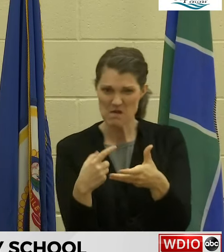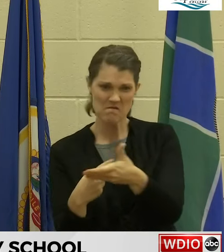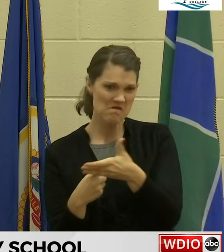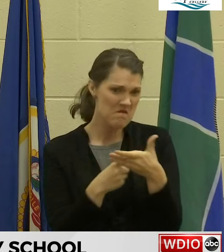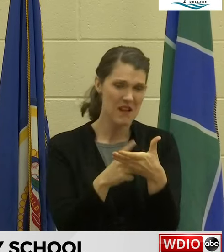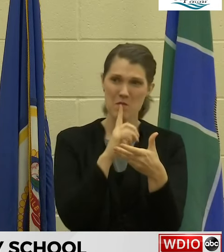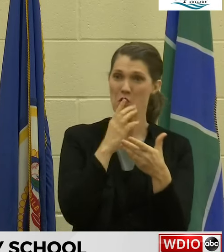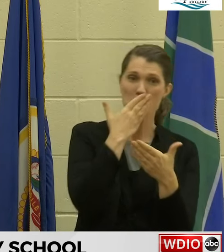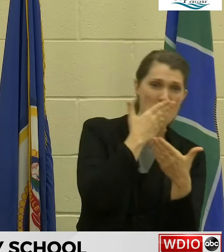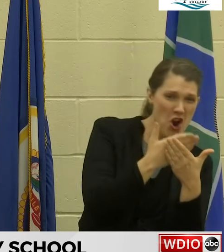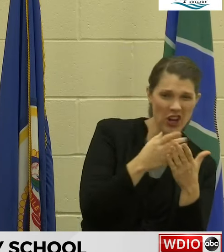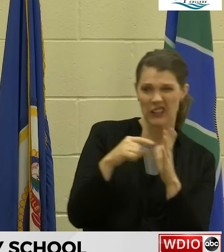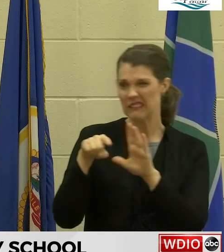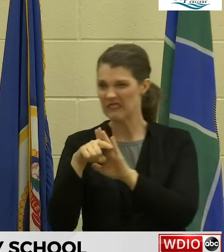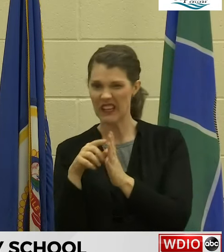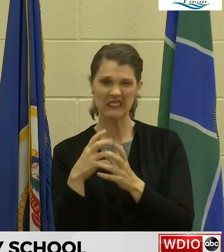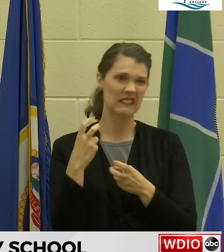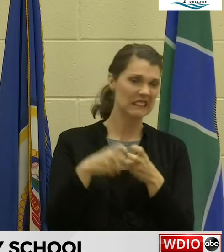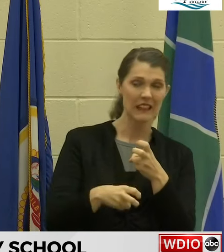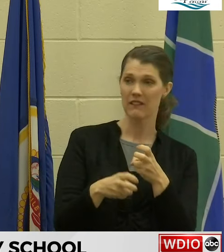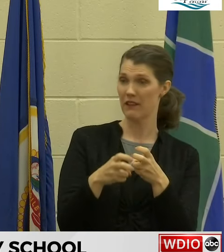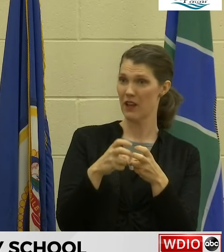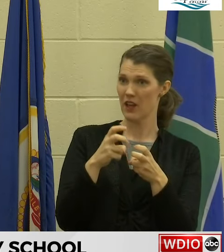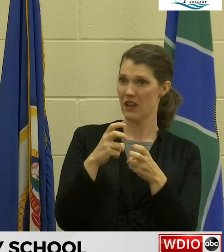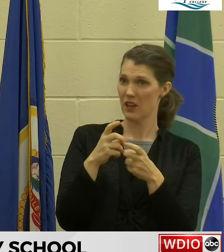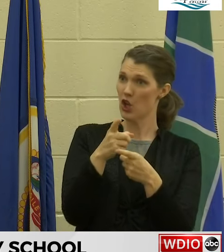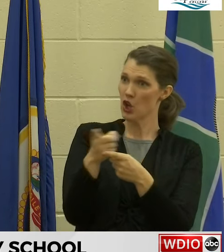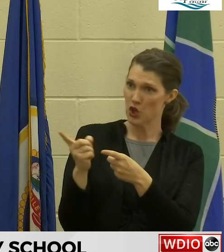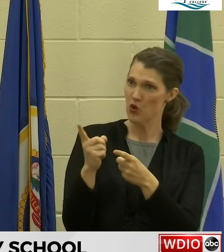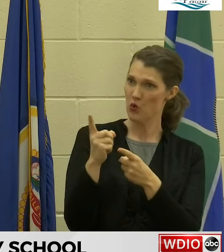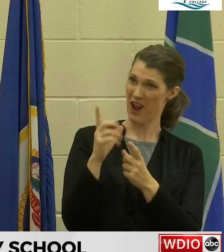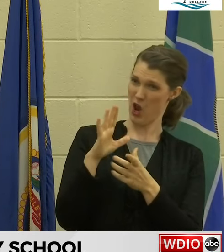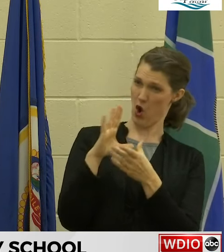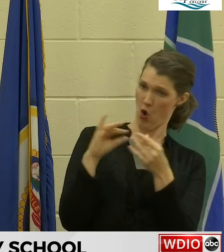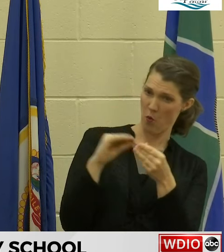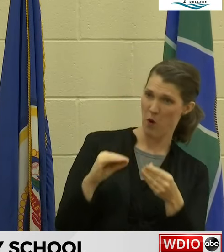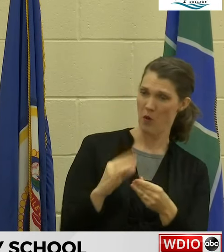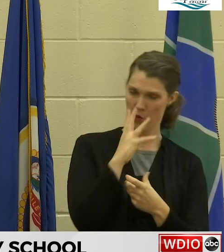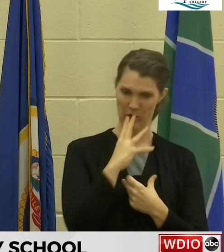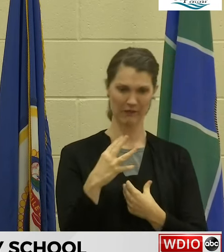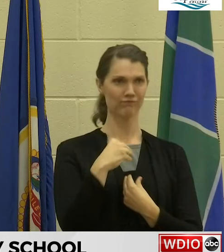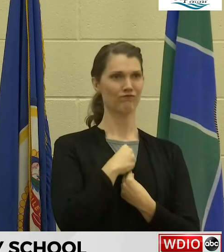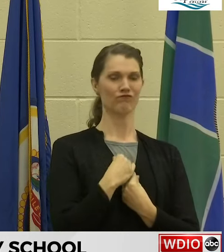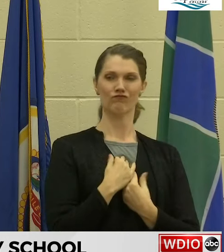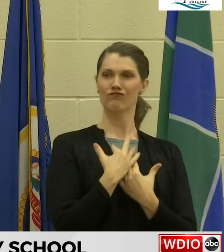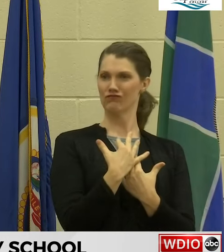good stuff, it is you for me. It is the voice in my head. So thank you. Thank you, Dougie.